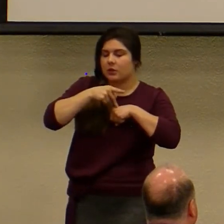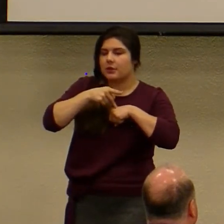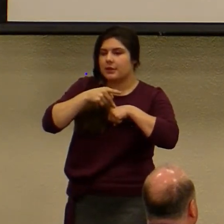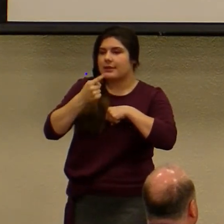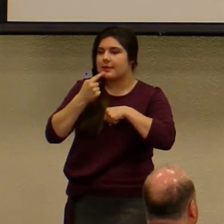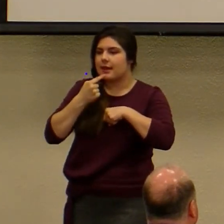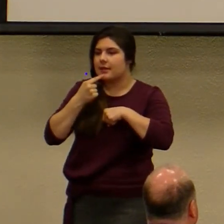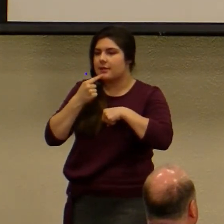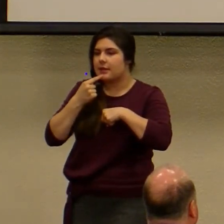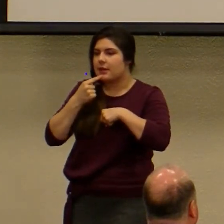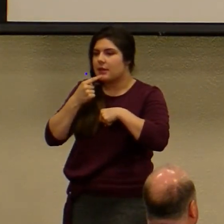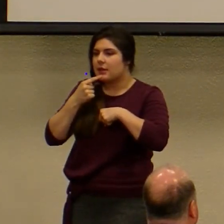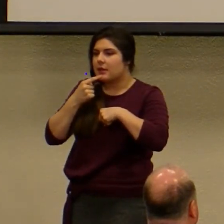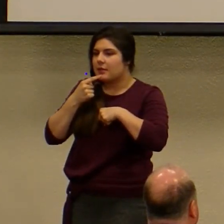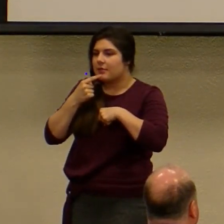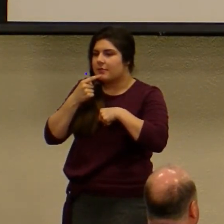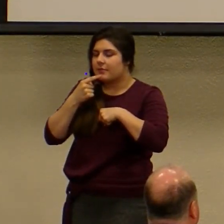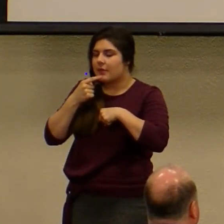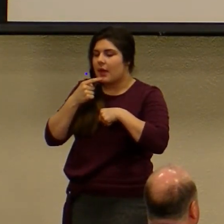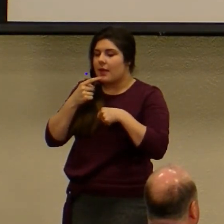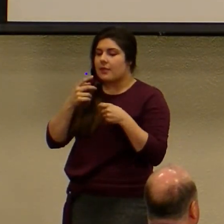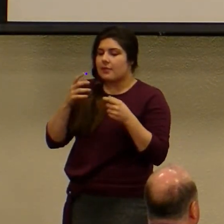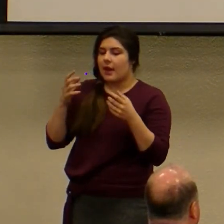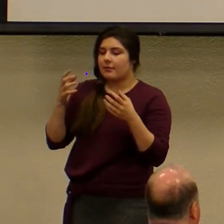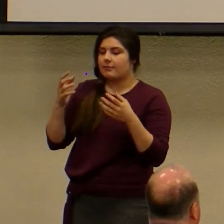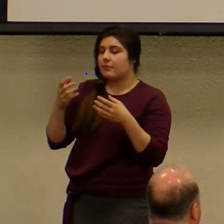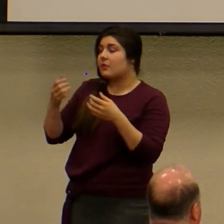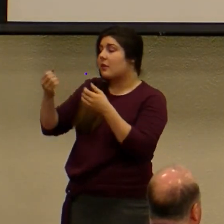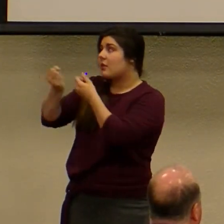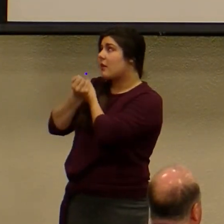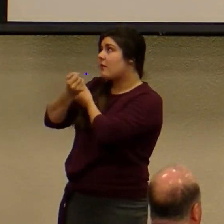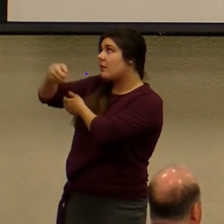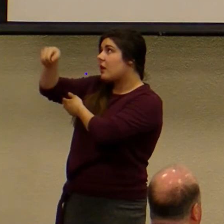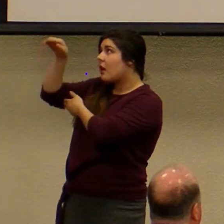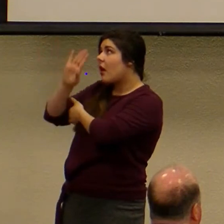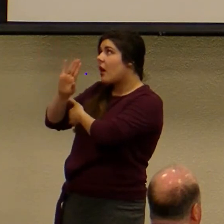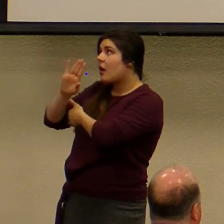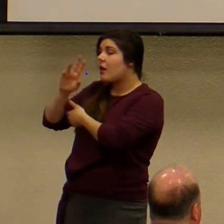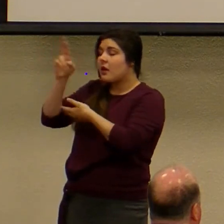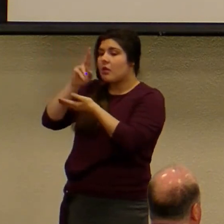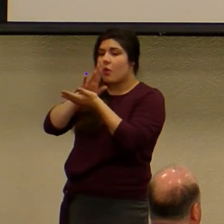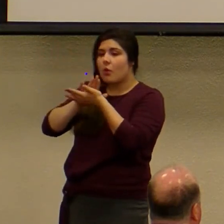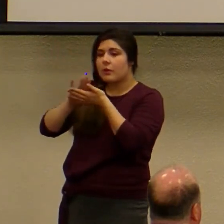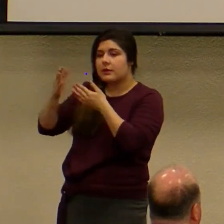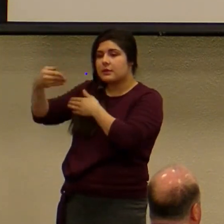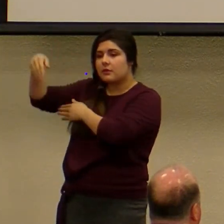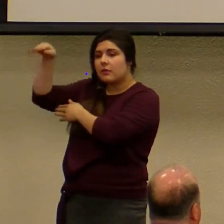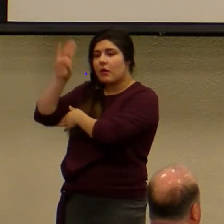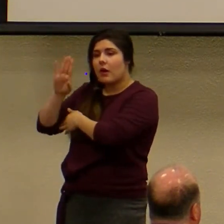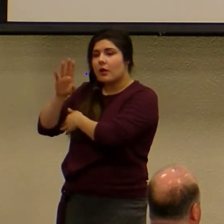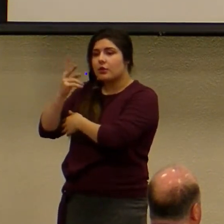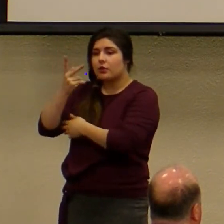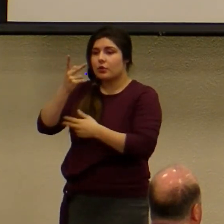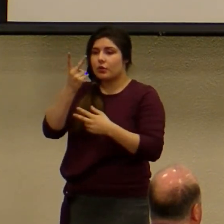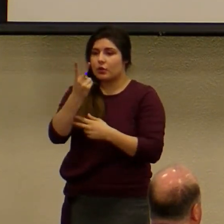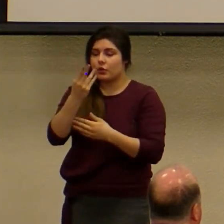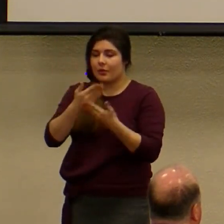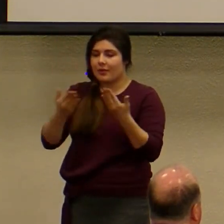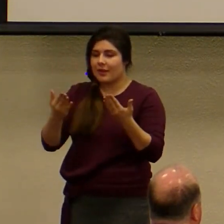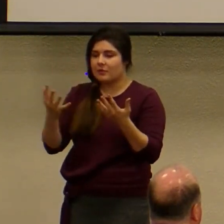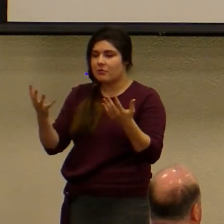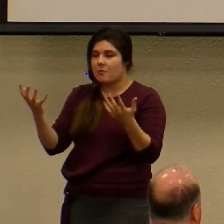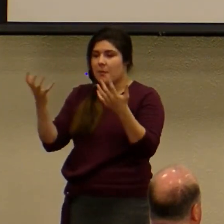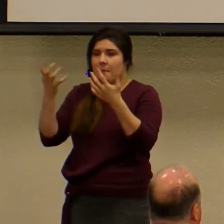He says that the marriage of the love of God and the holiness of God, those two things brought